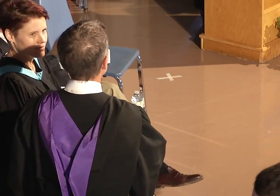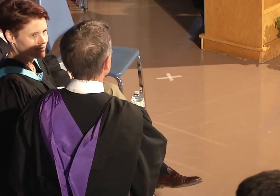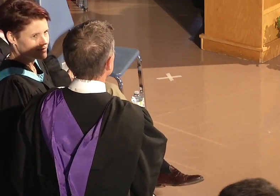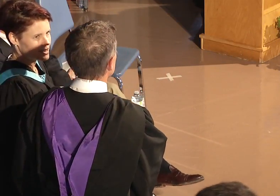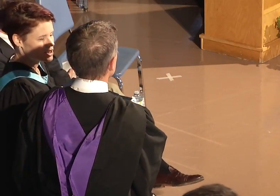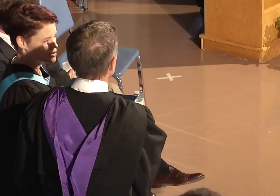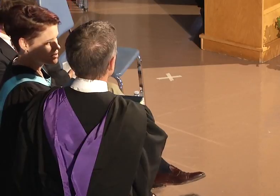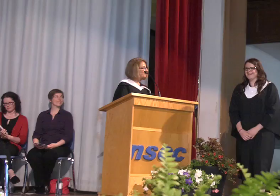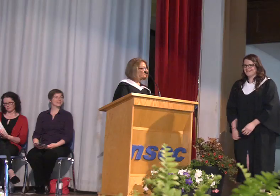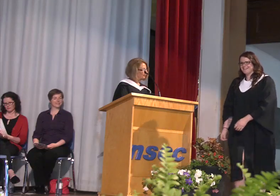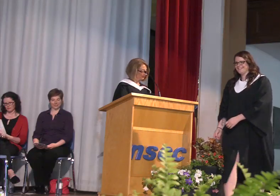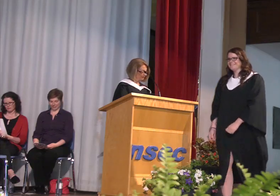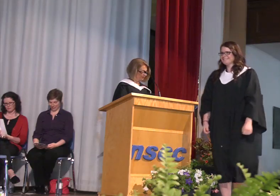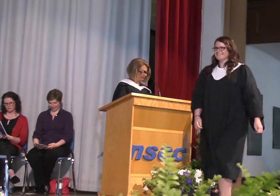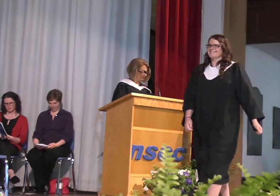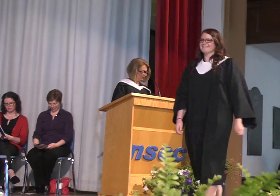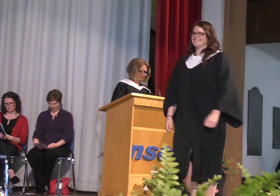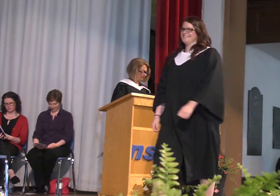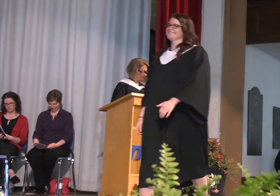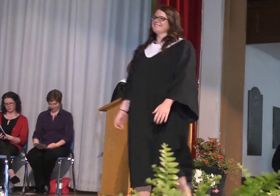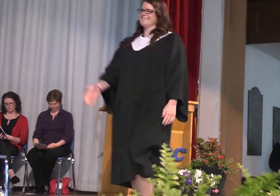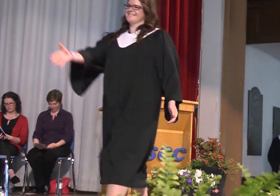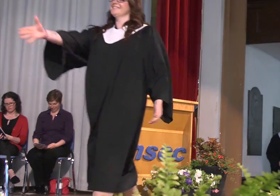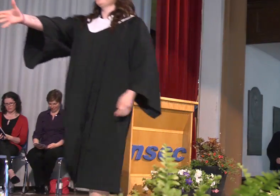Katrina Godwin.